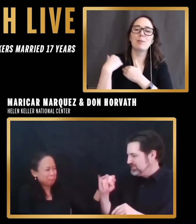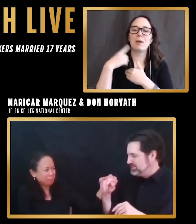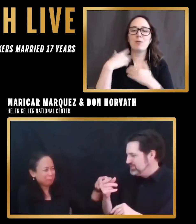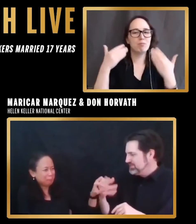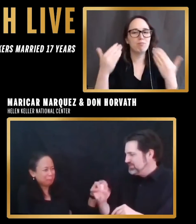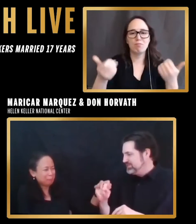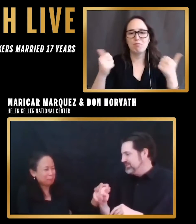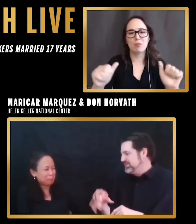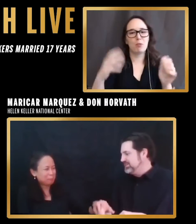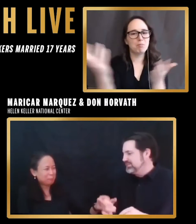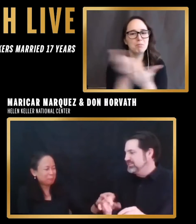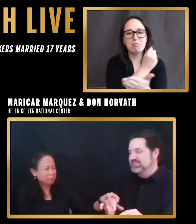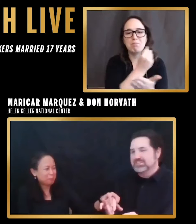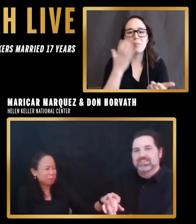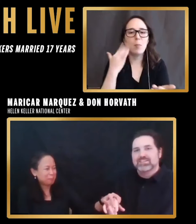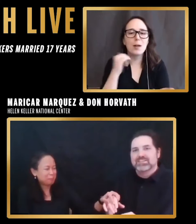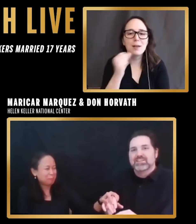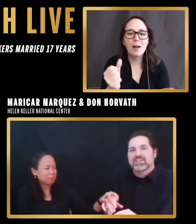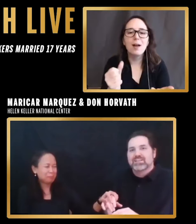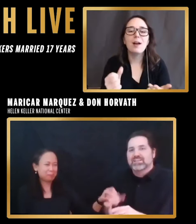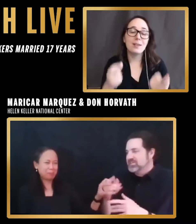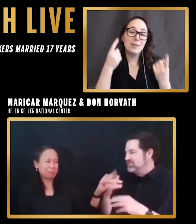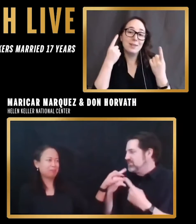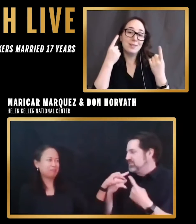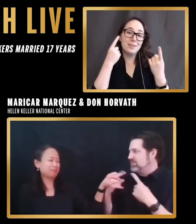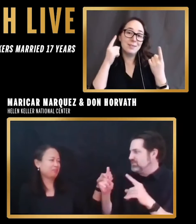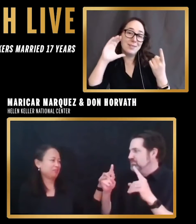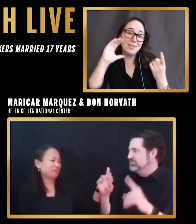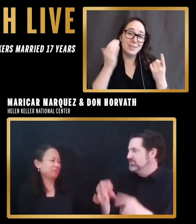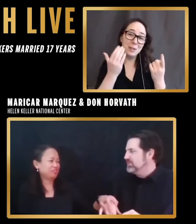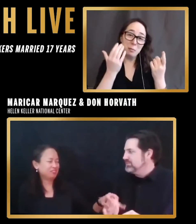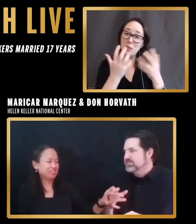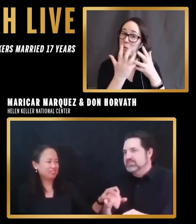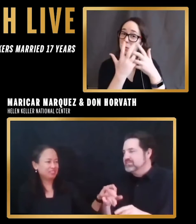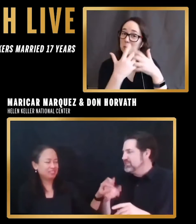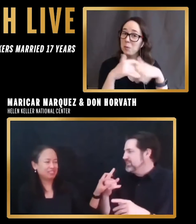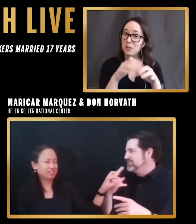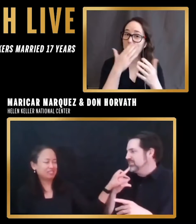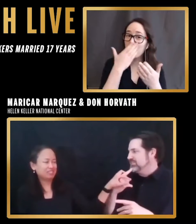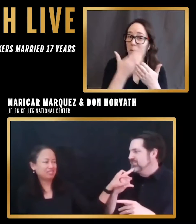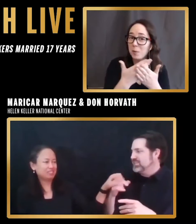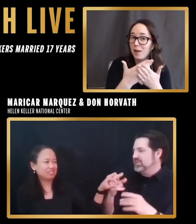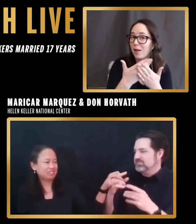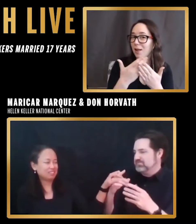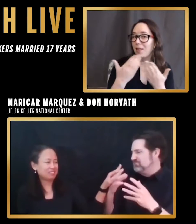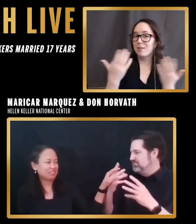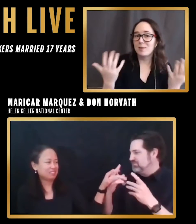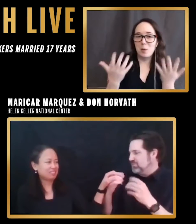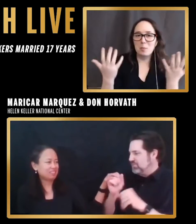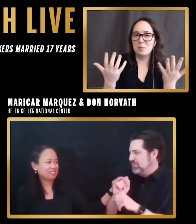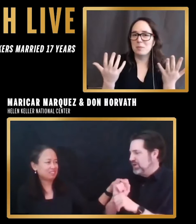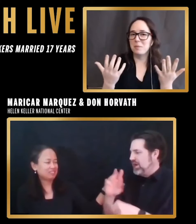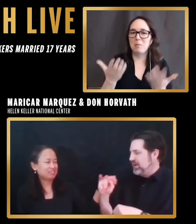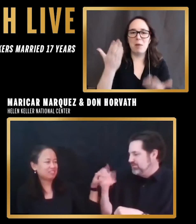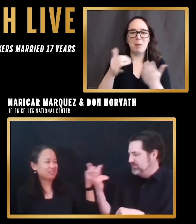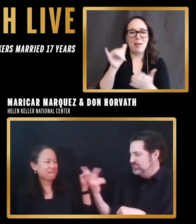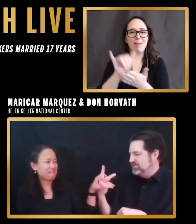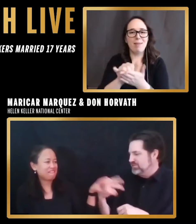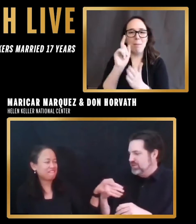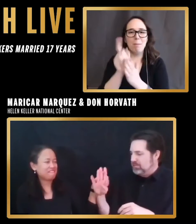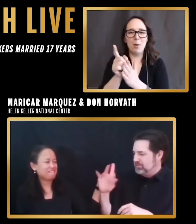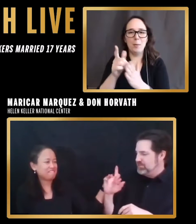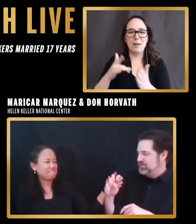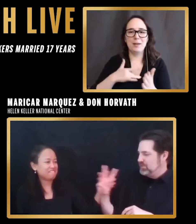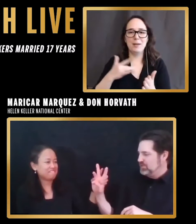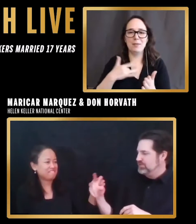in that moment. It looks like ultimately it worked out for the both of you. So whatever blow to your ego might have been at that